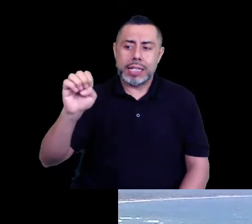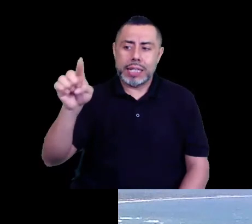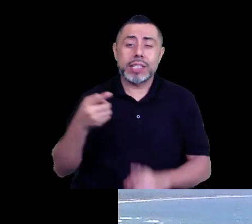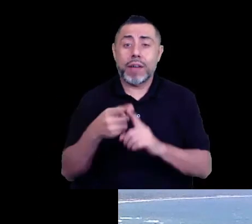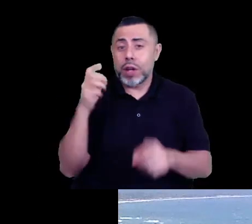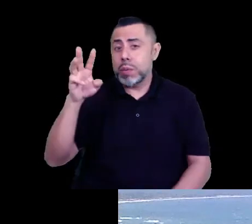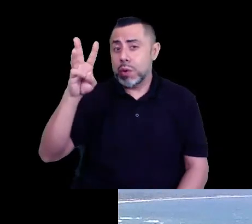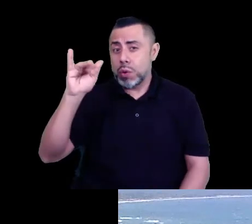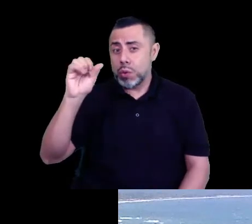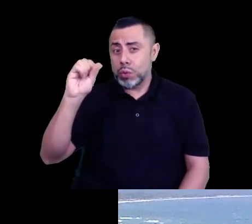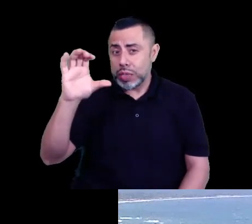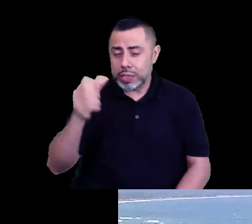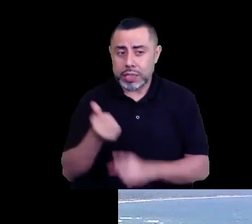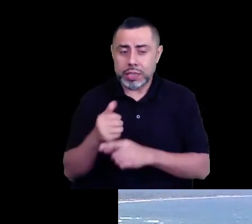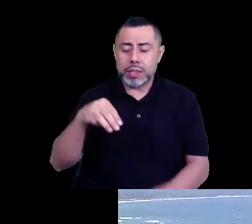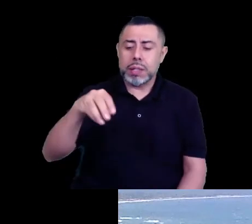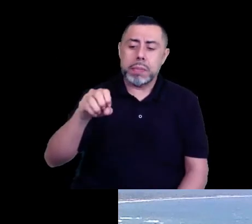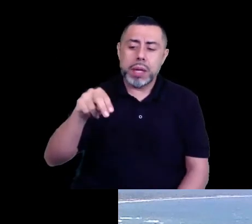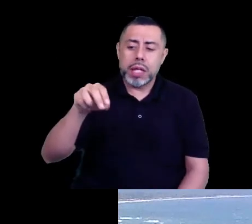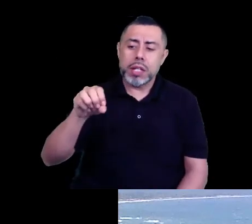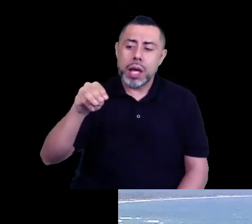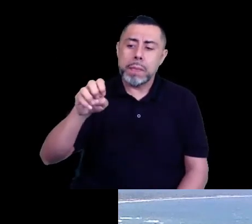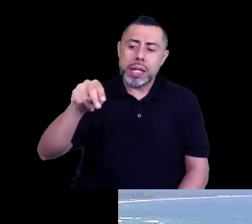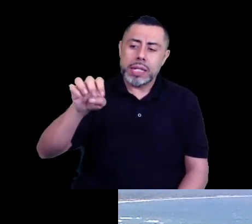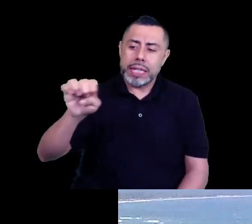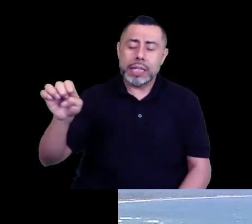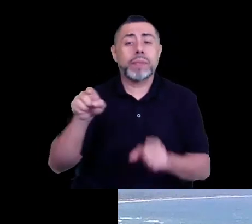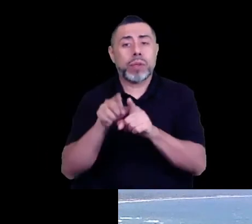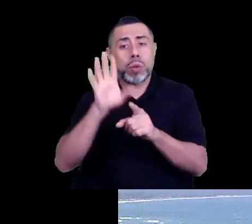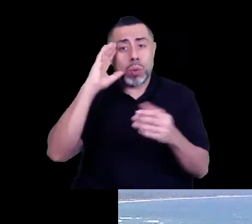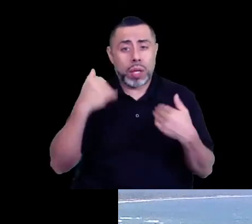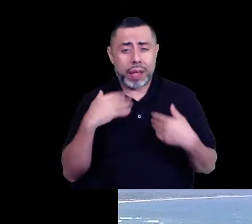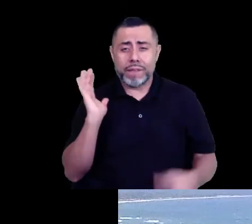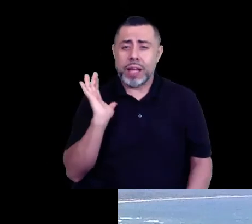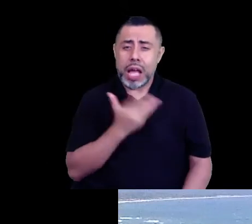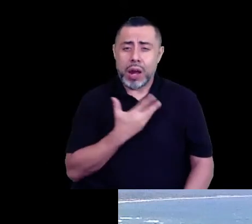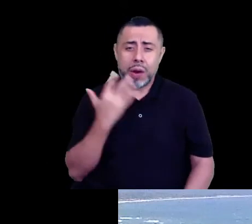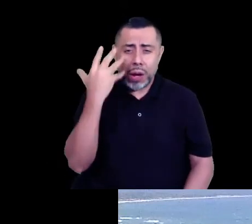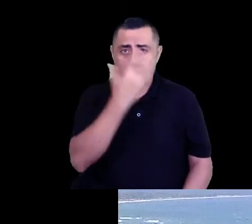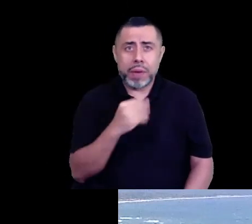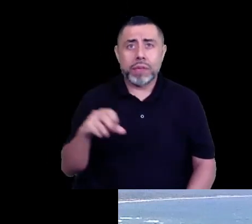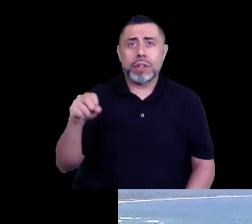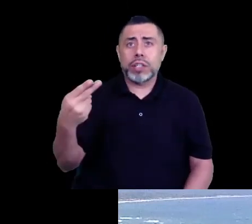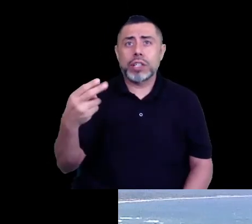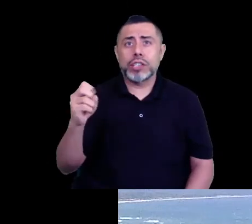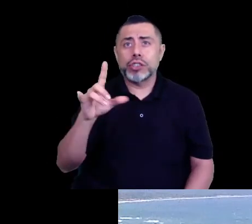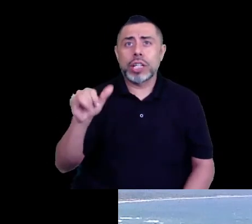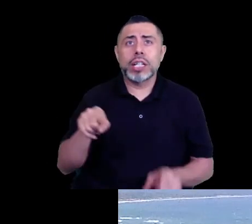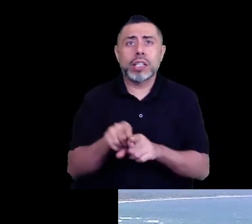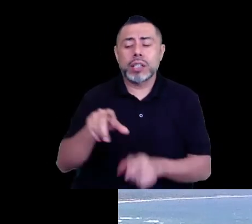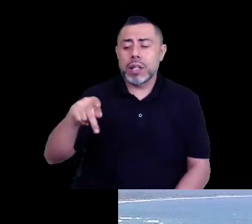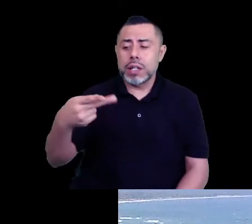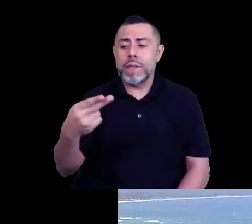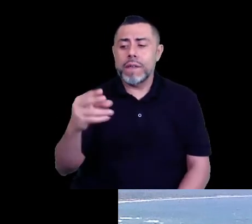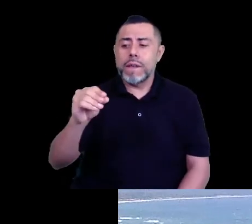also have our beautiful Shelly and Phobe, beautiful Shelly